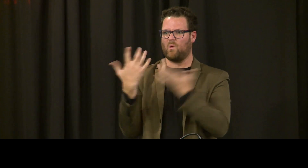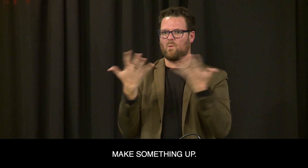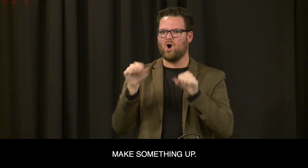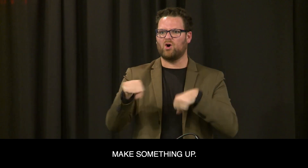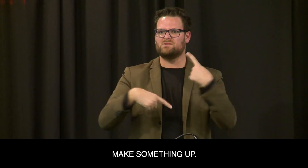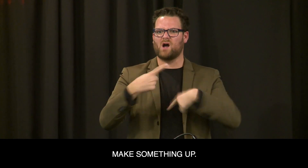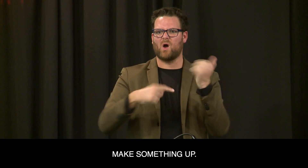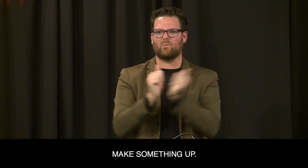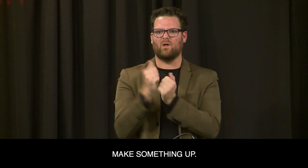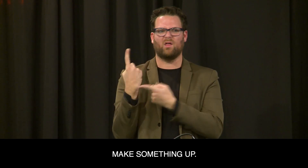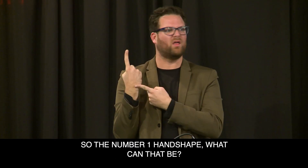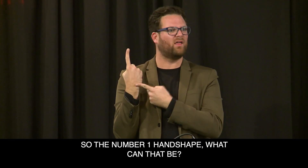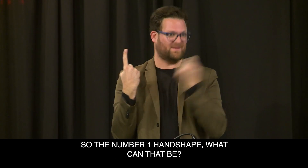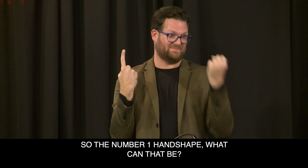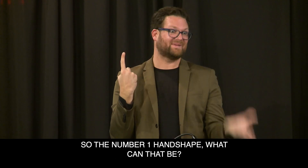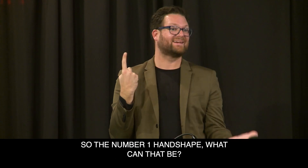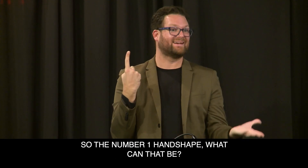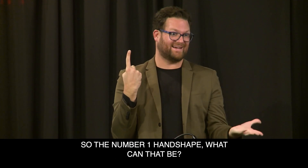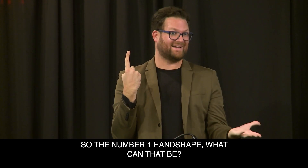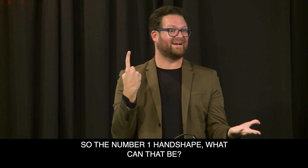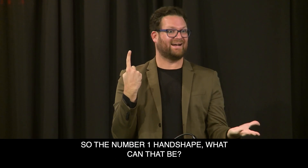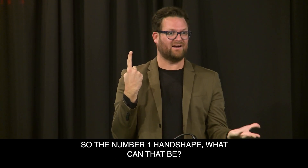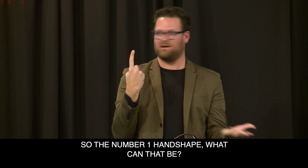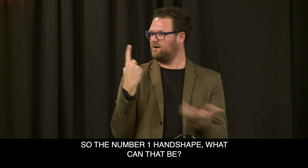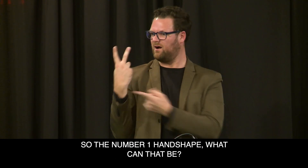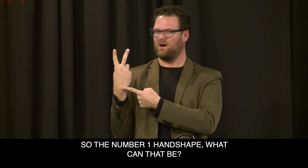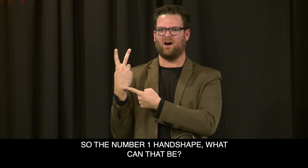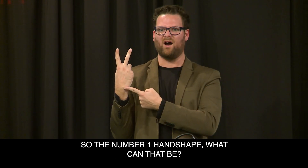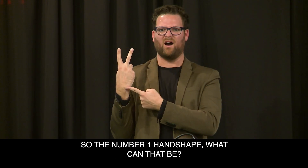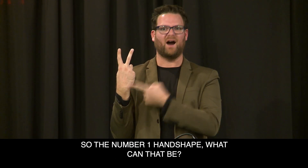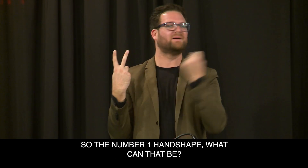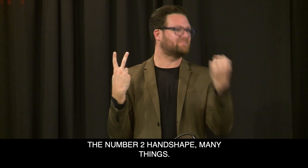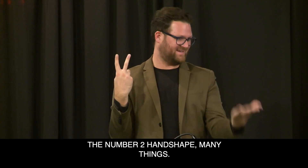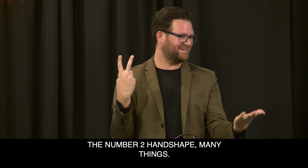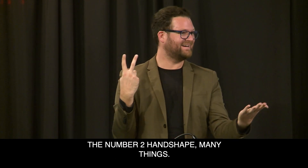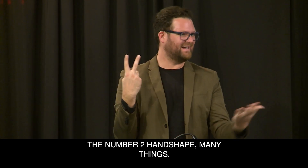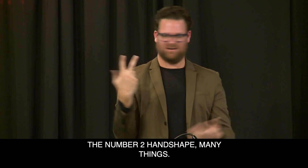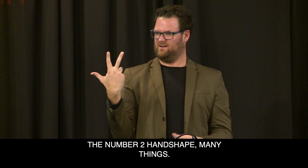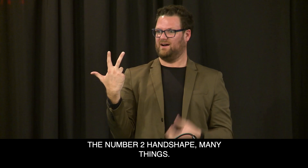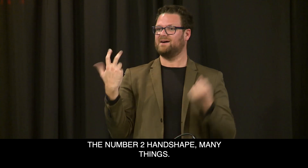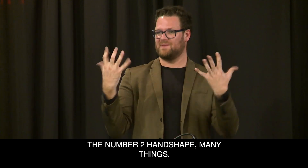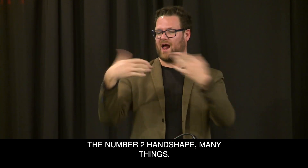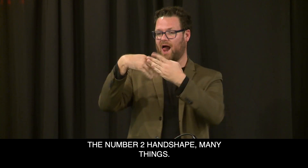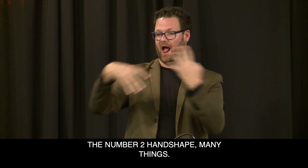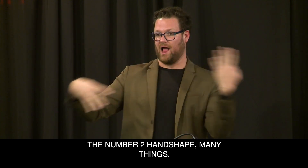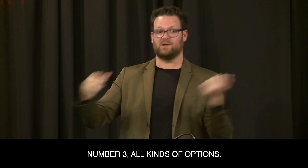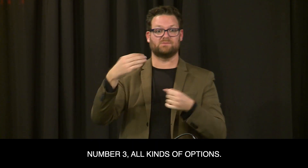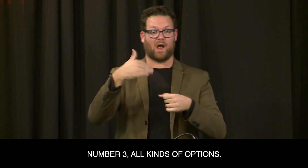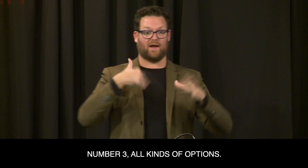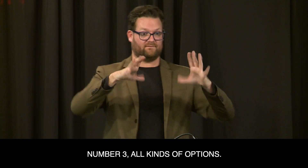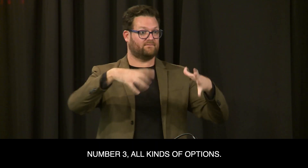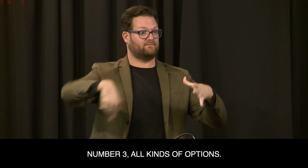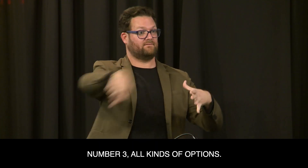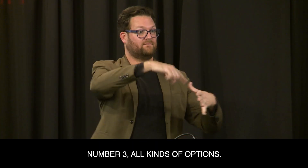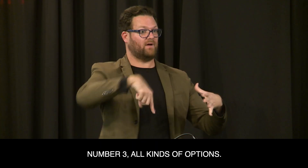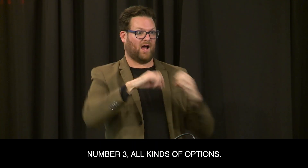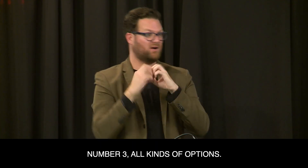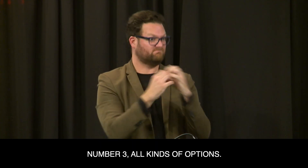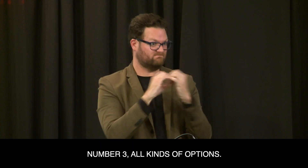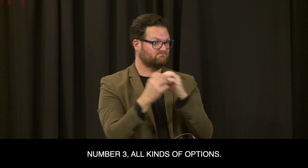Make something up. So the number 1 hand shape, what can that be? The number 2 hand shape, many things. Number 3, all kinds of options. So